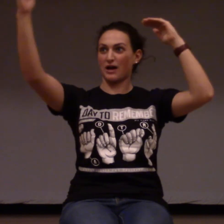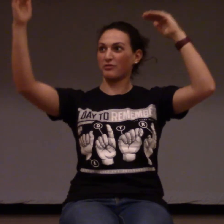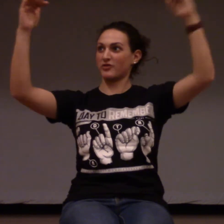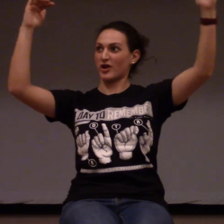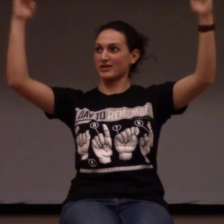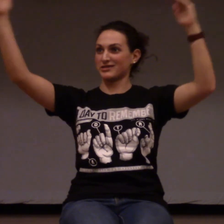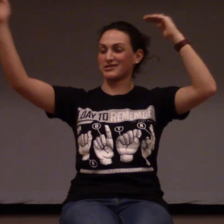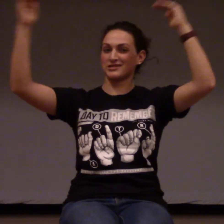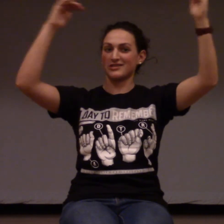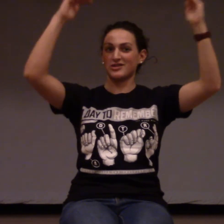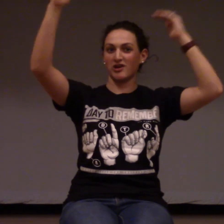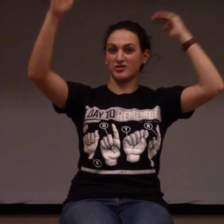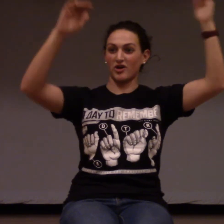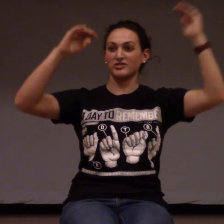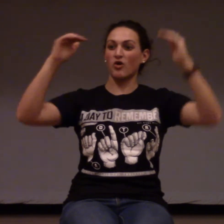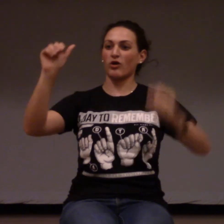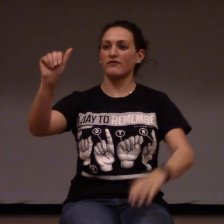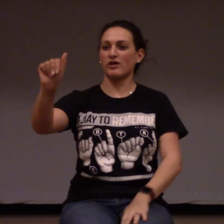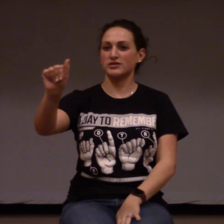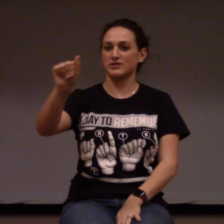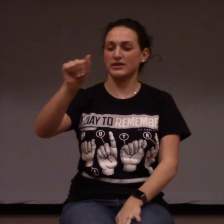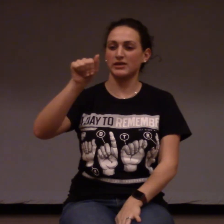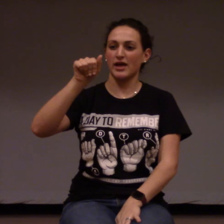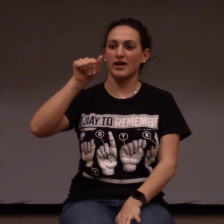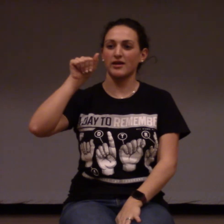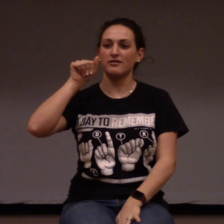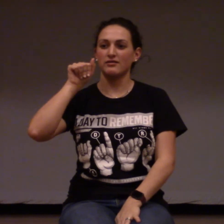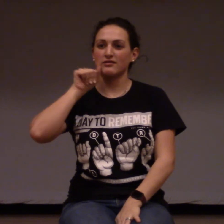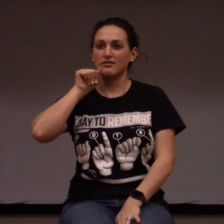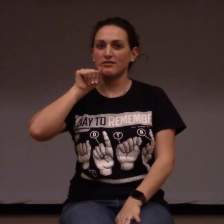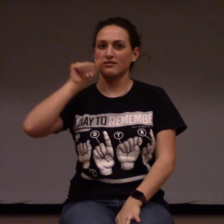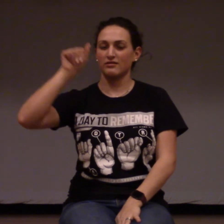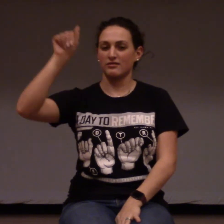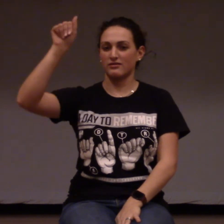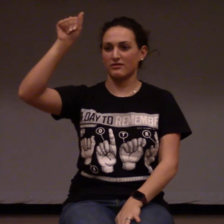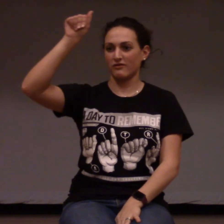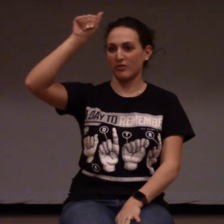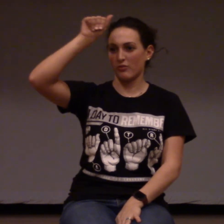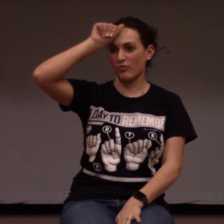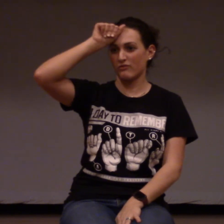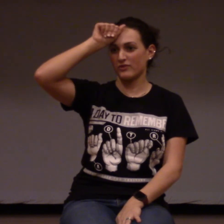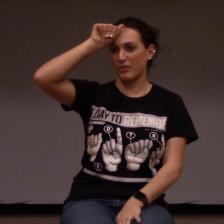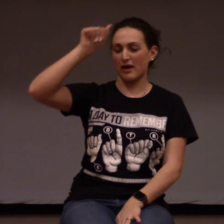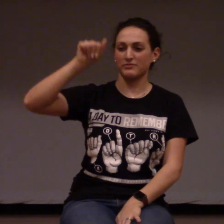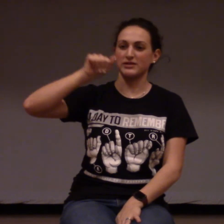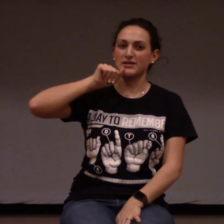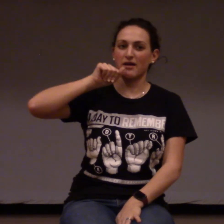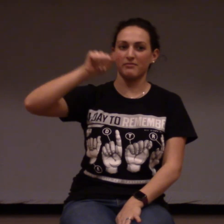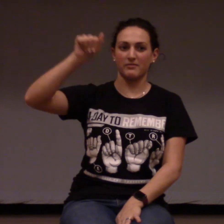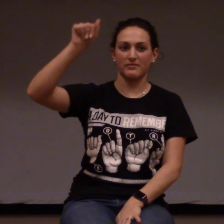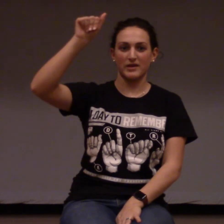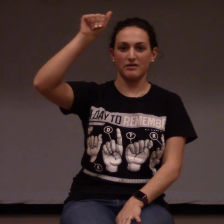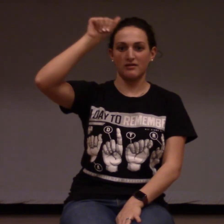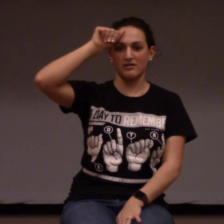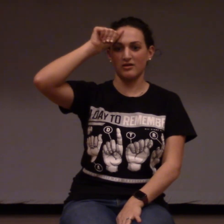of their heads. Adults. Or I've also seen an A from the bottom to the top.